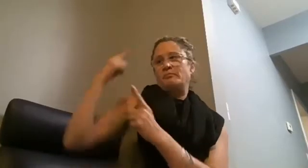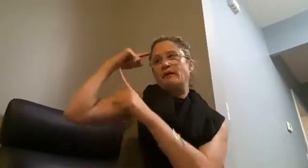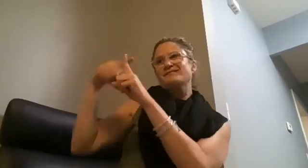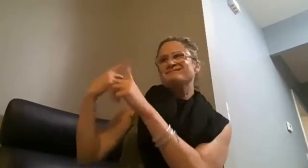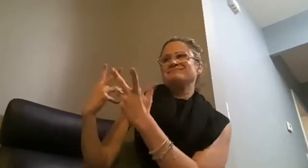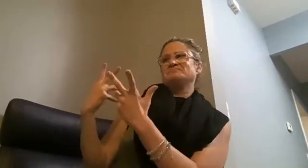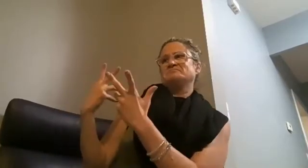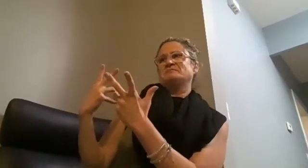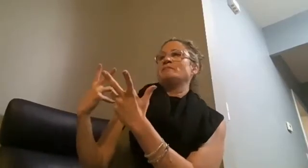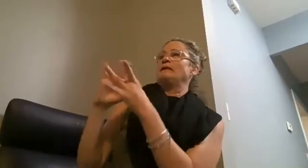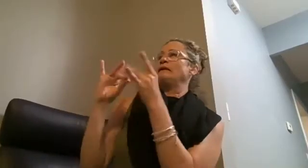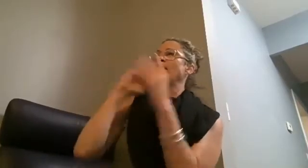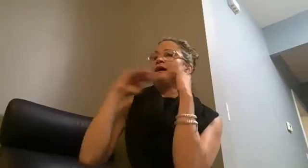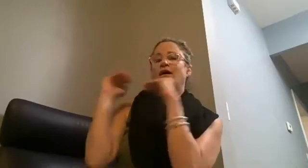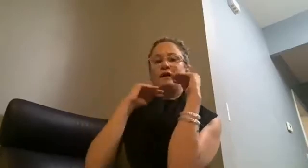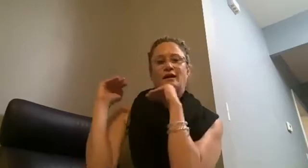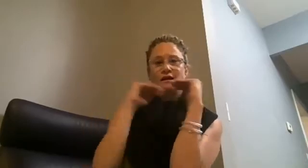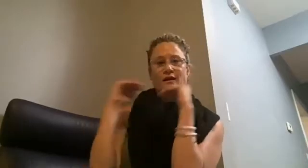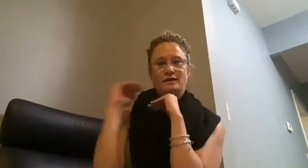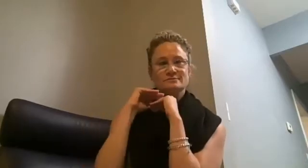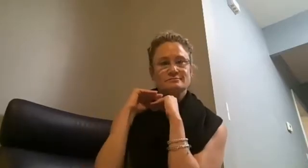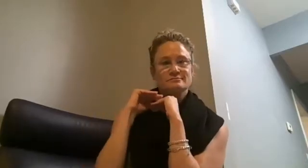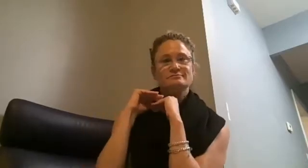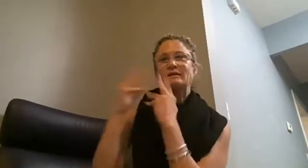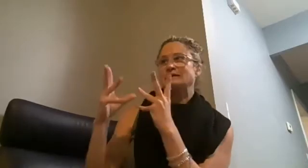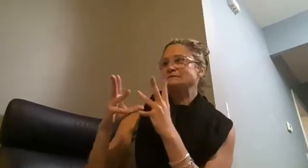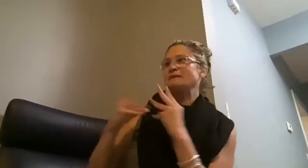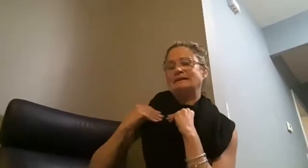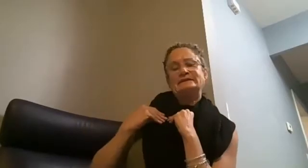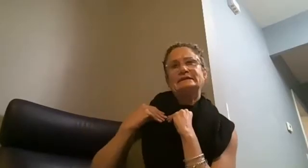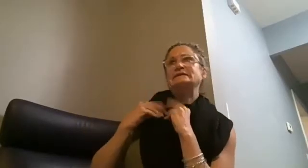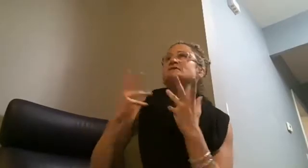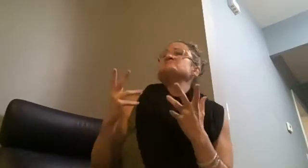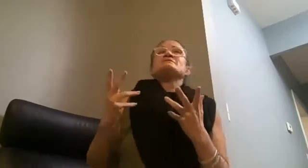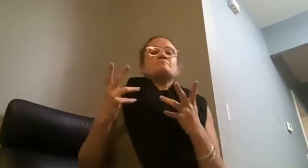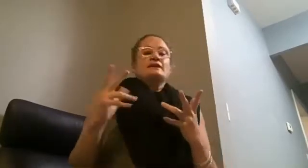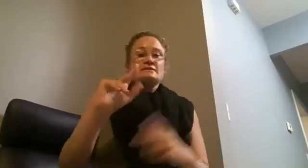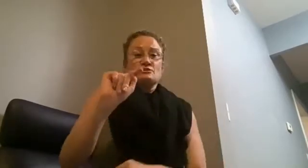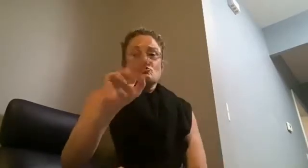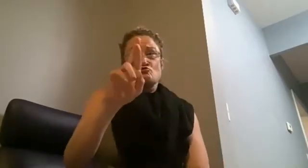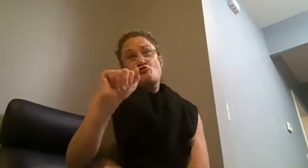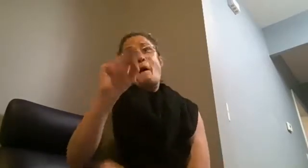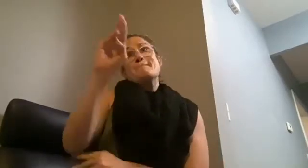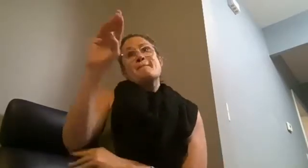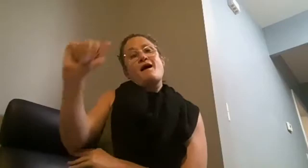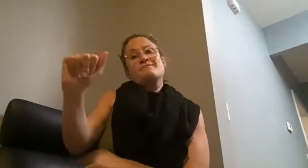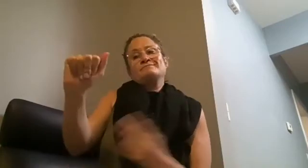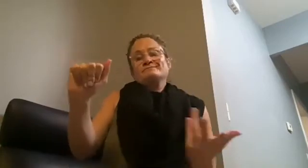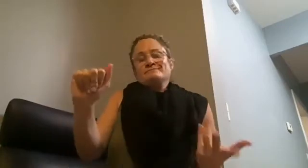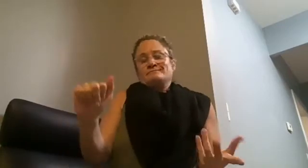fabricate them as a way of basically dealing with sort of the trauma of the event that's going on. And in its most extreme cases,